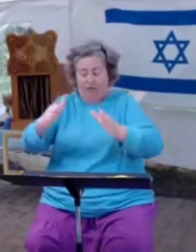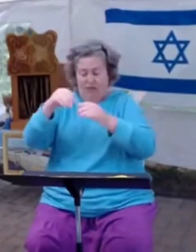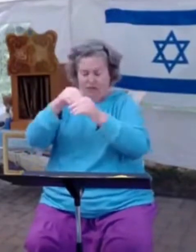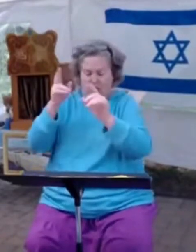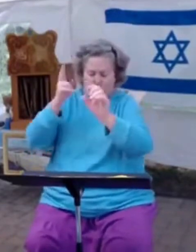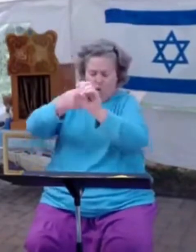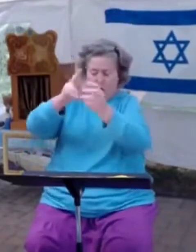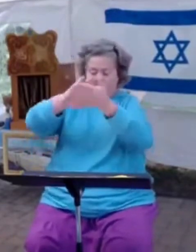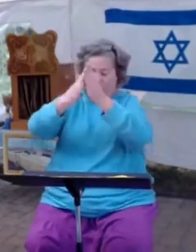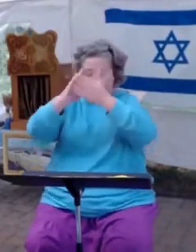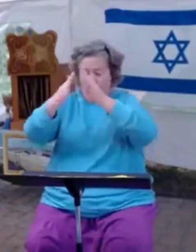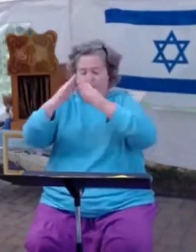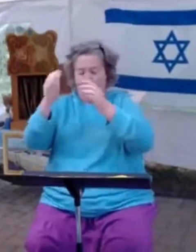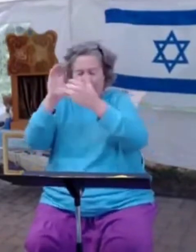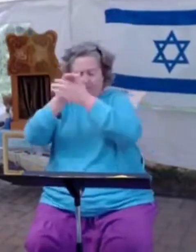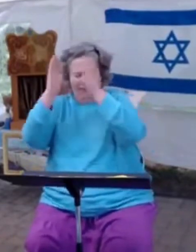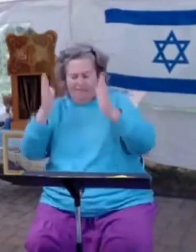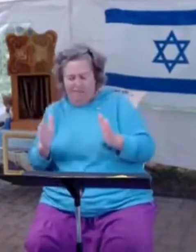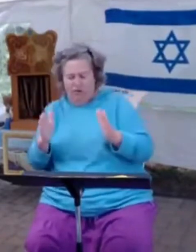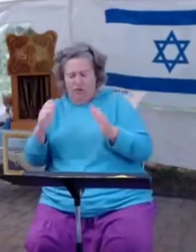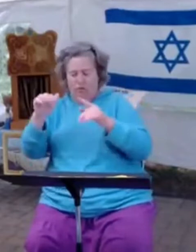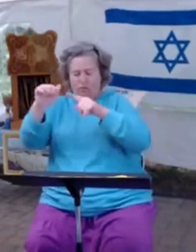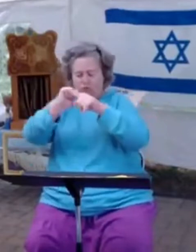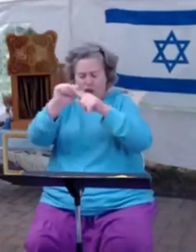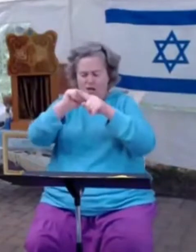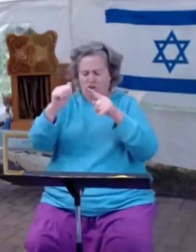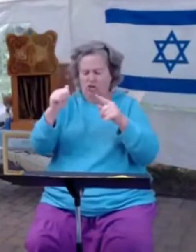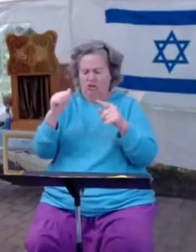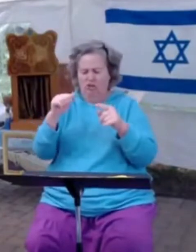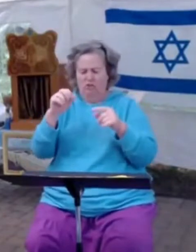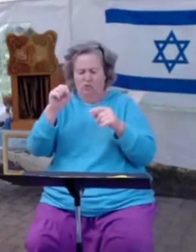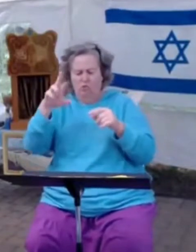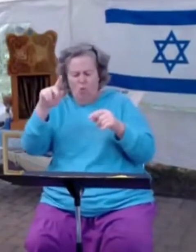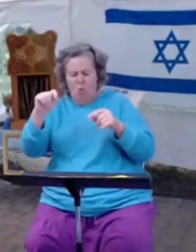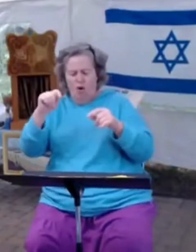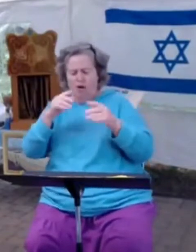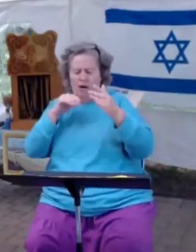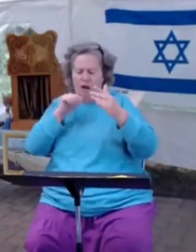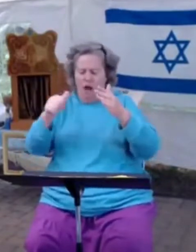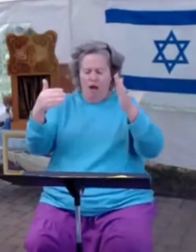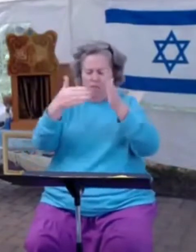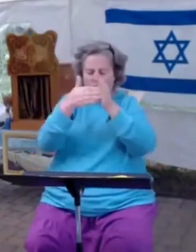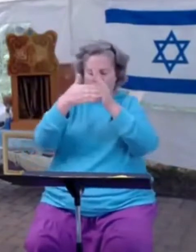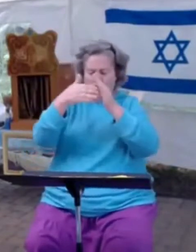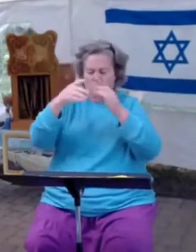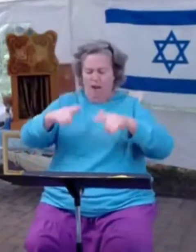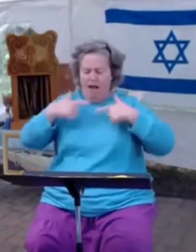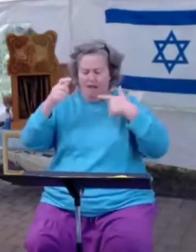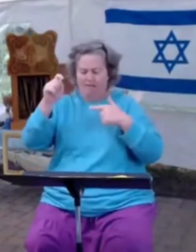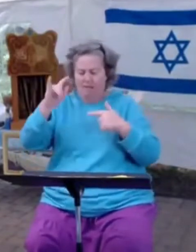them. And never again has the body of Messiah been successful